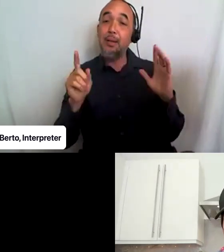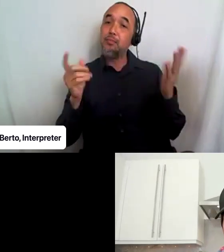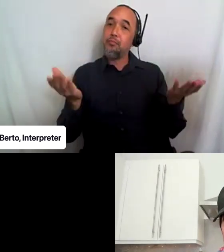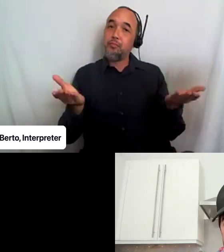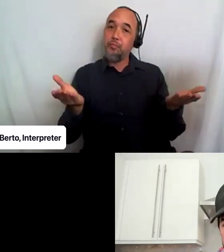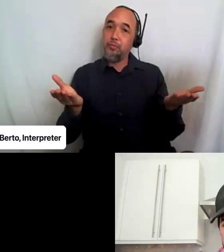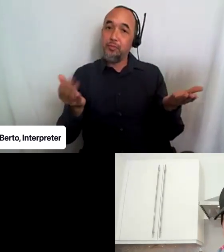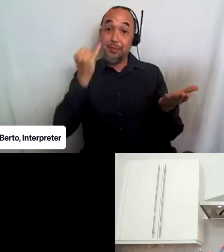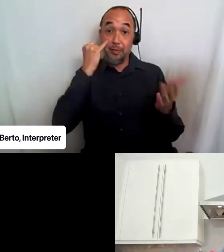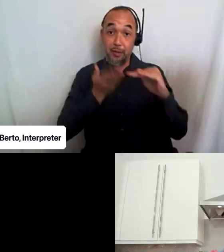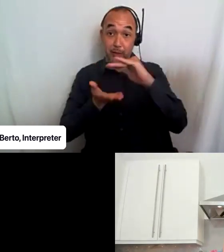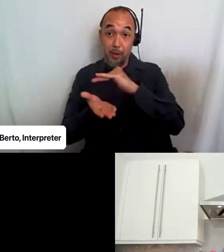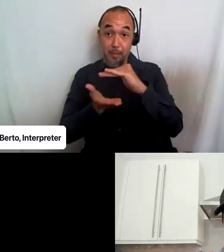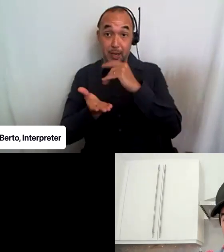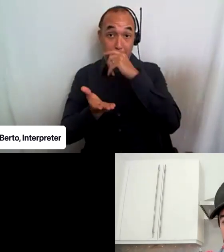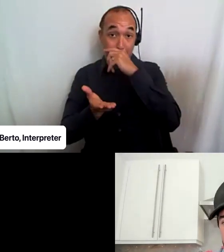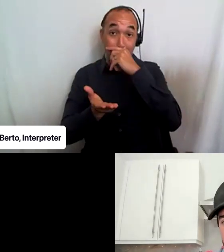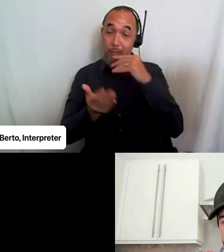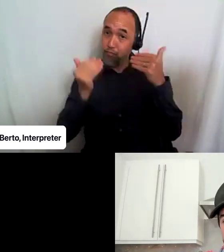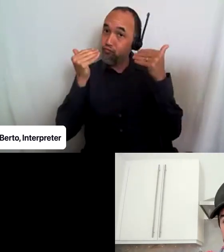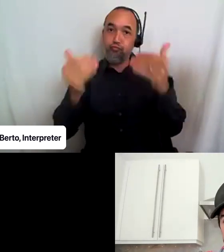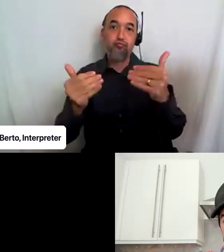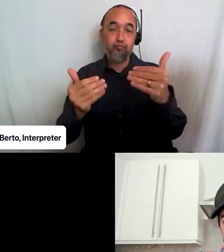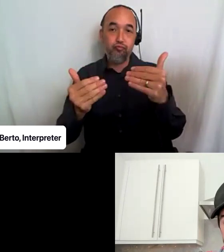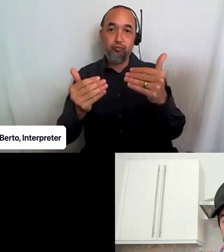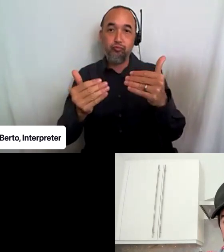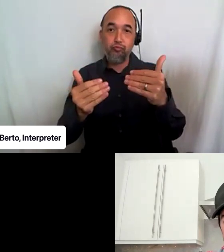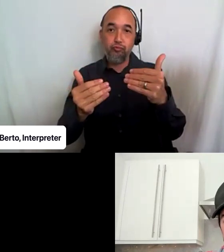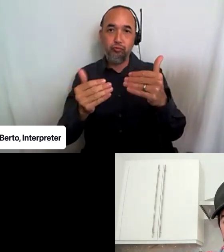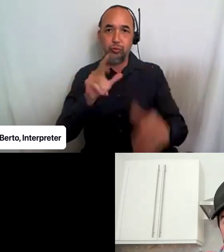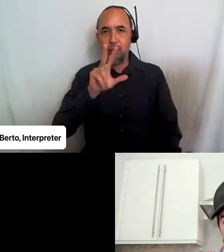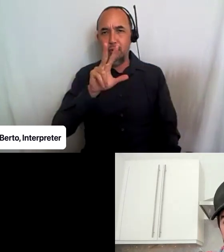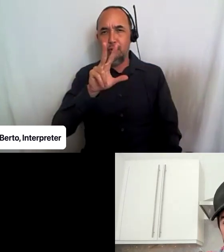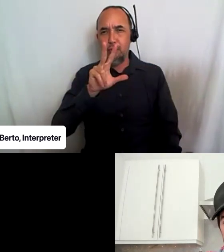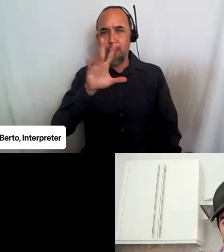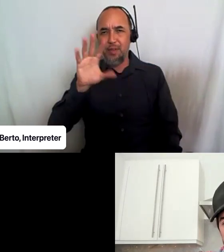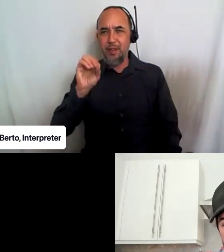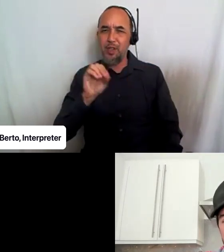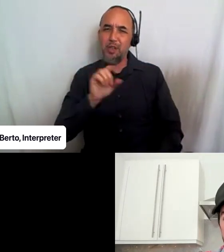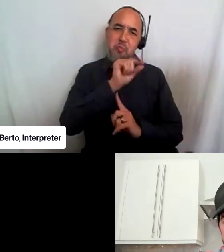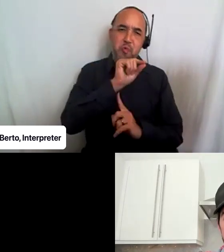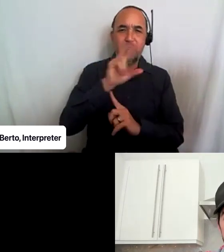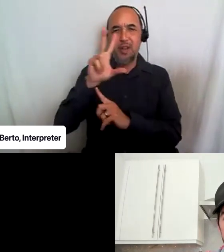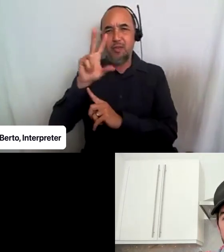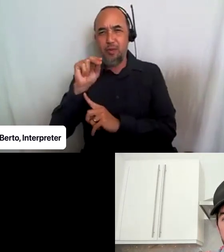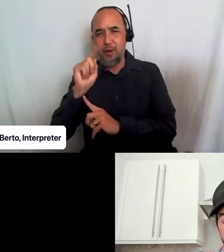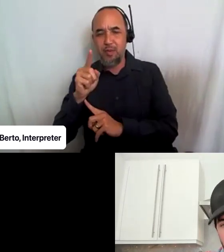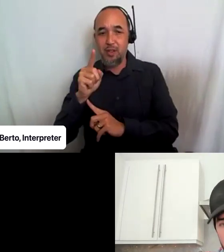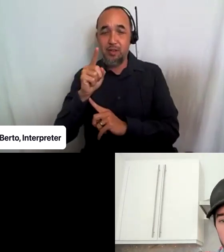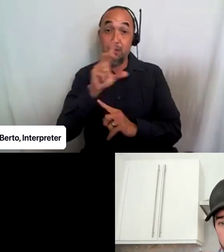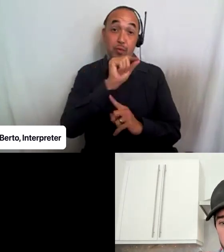So if you're gonna bake it again, you put it in the oven for 20 to 30 minutes. Check in on it at around 20